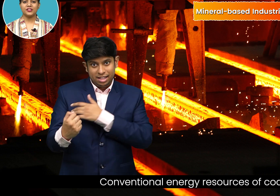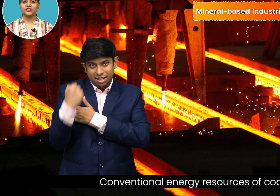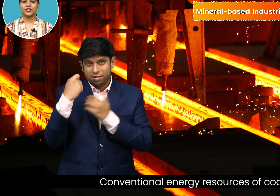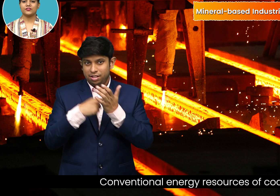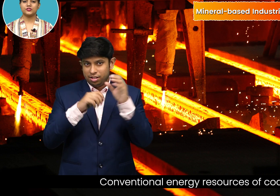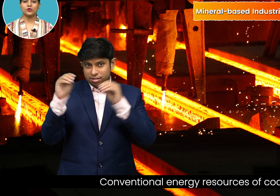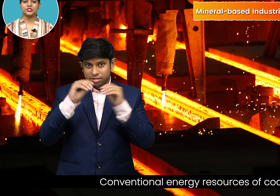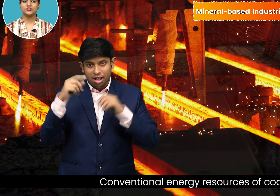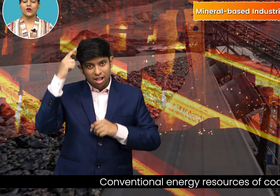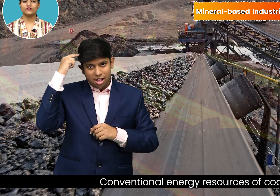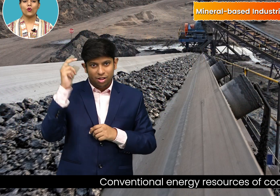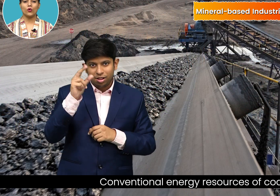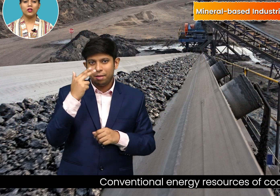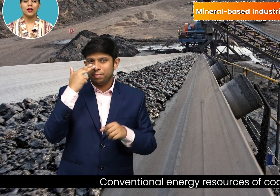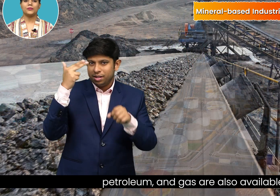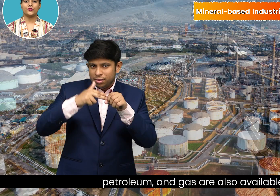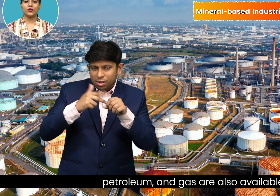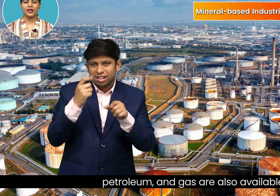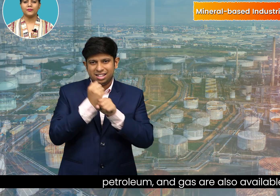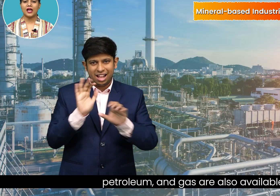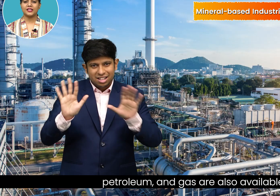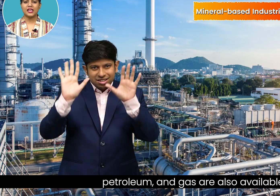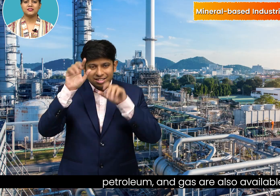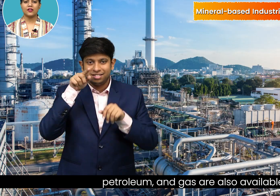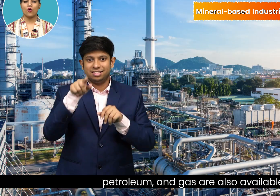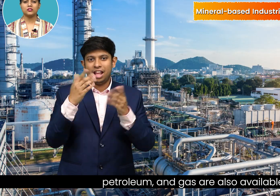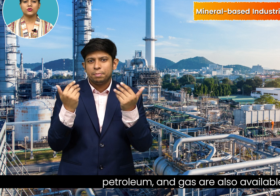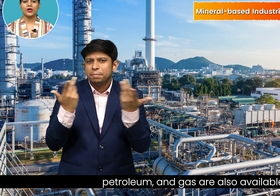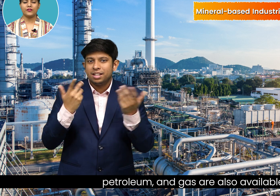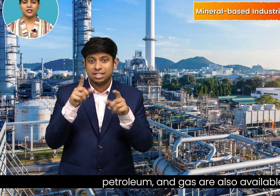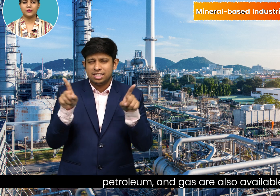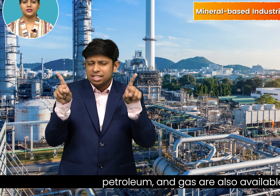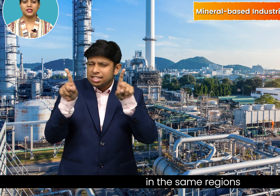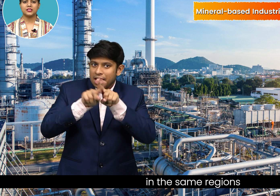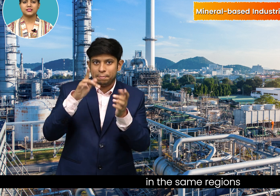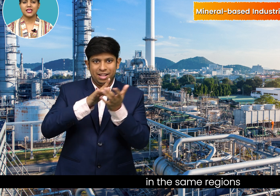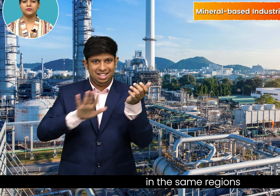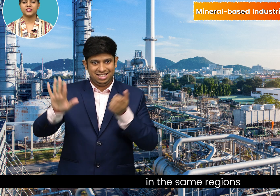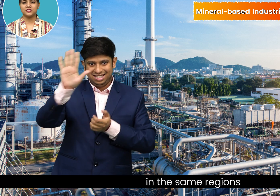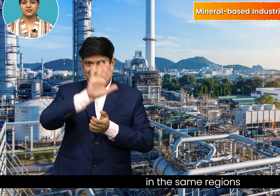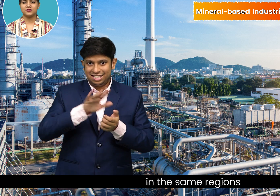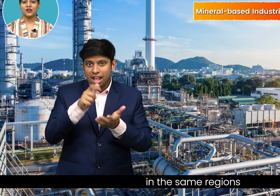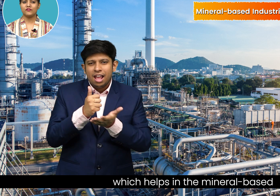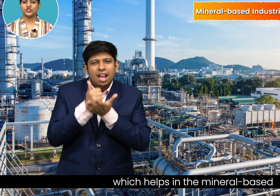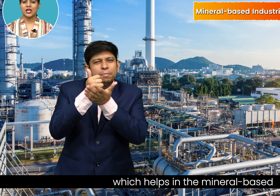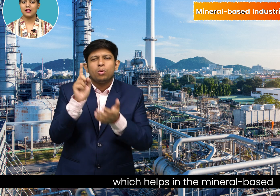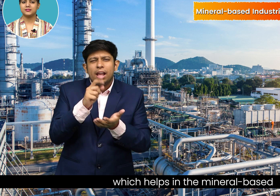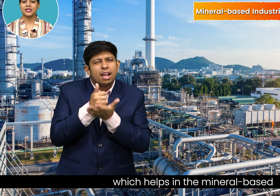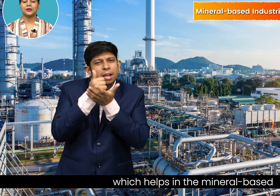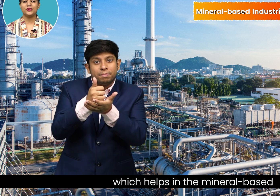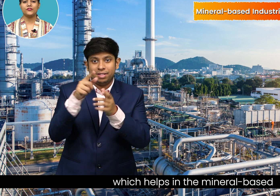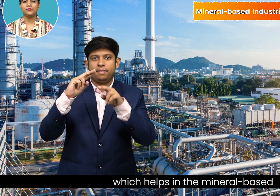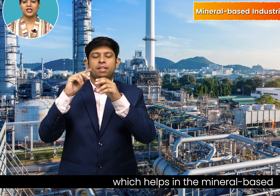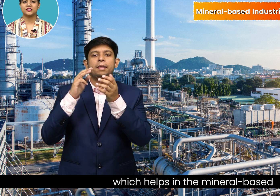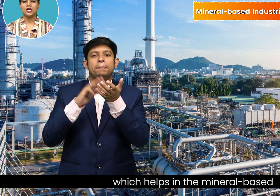Conventional energy resources of coal, petroleum and gas are also available in the same regions, which helps